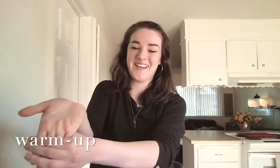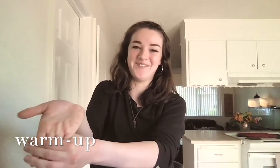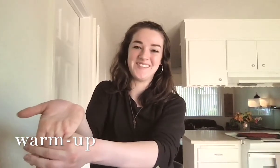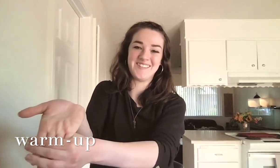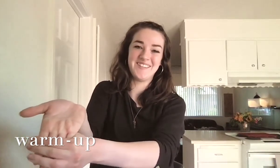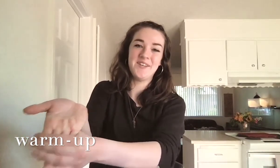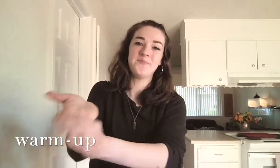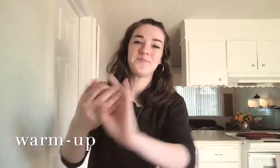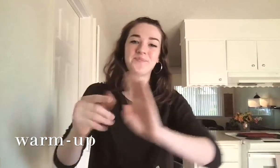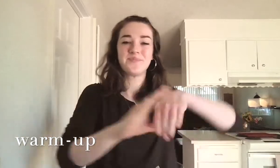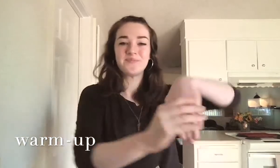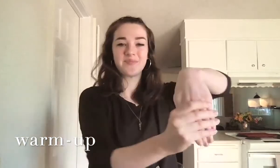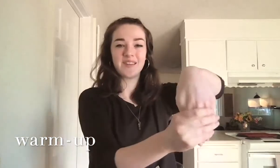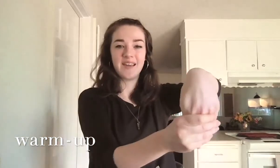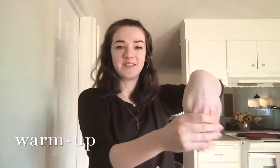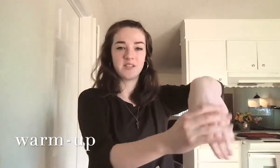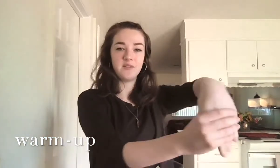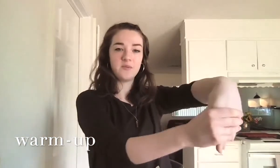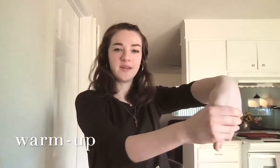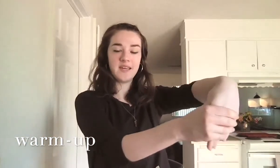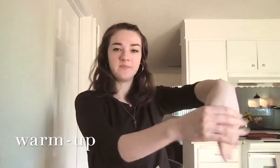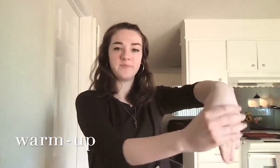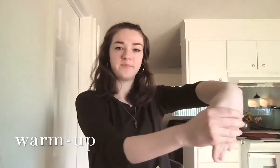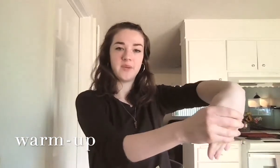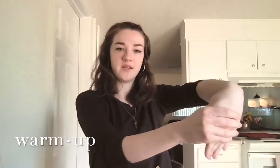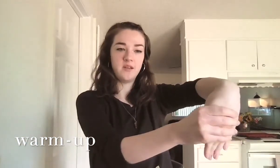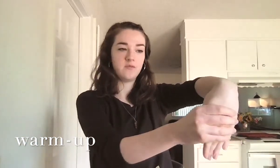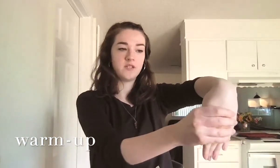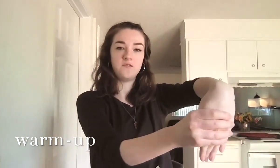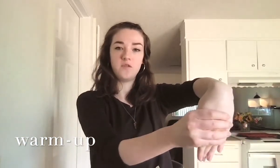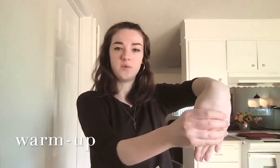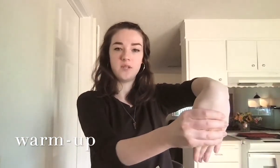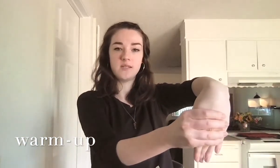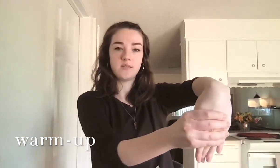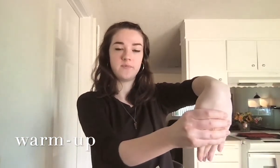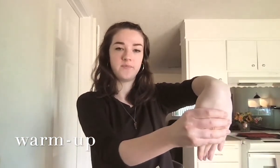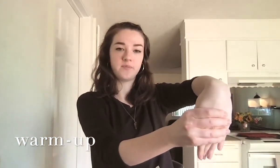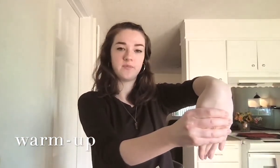sometimes. And let's go the other way. Bending your wrist forwards.